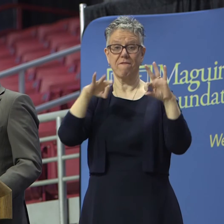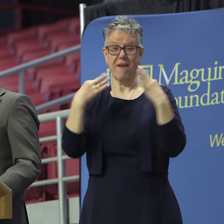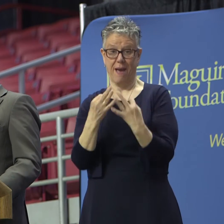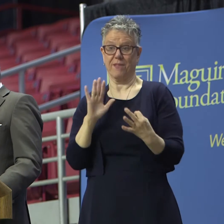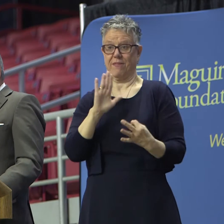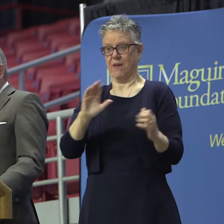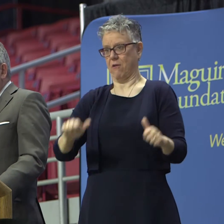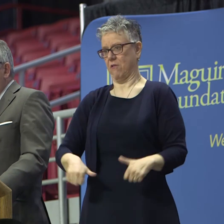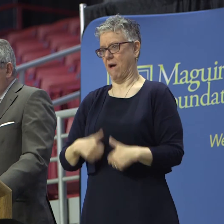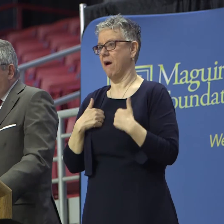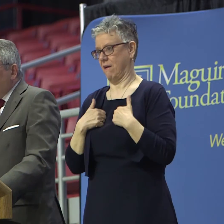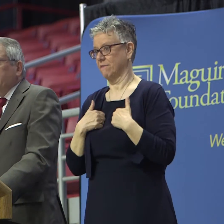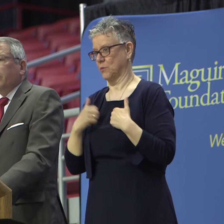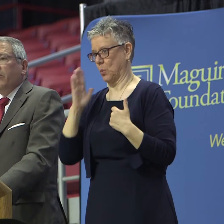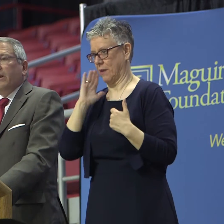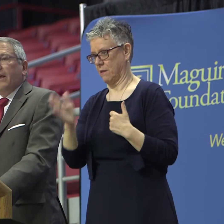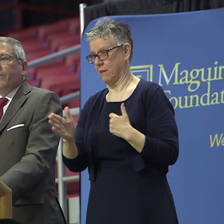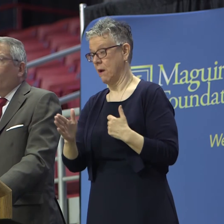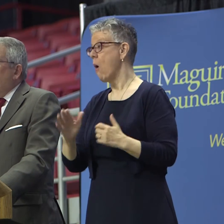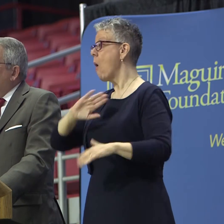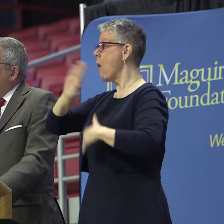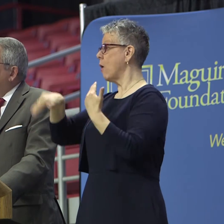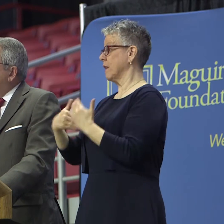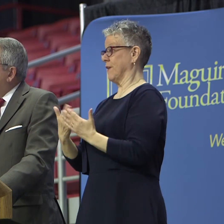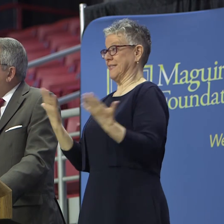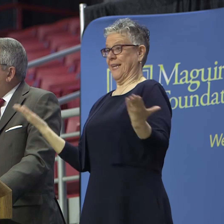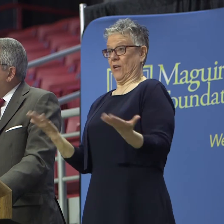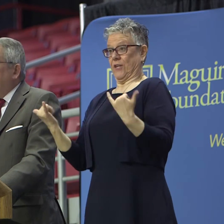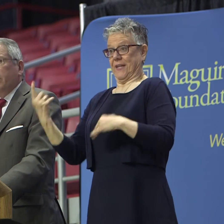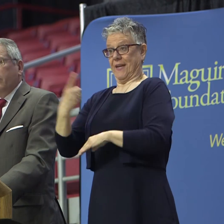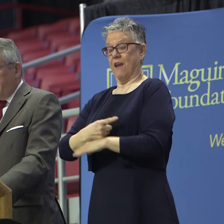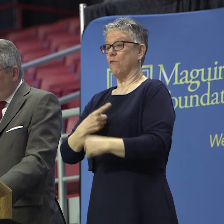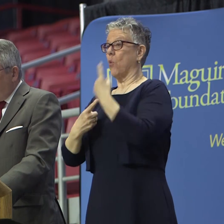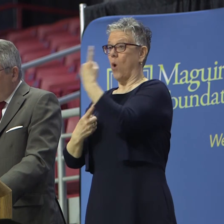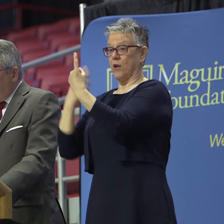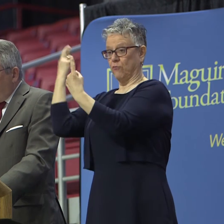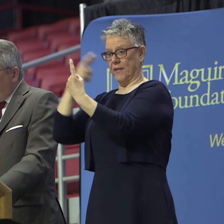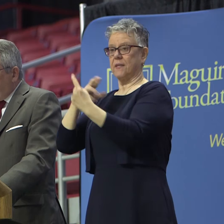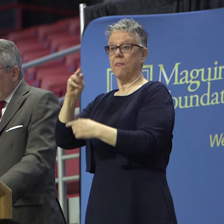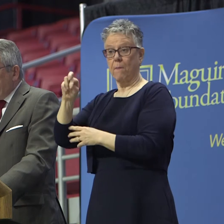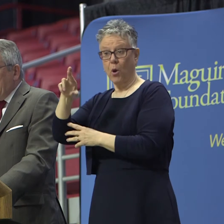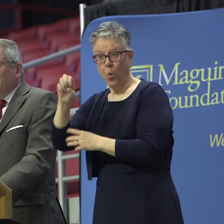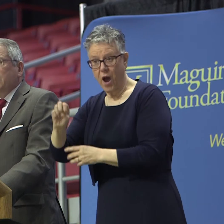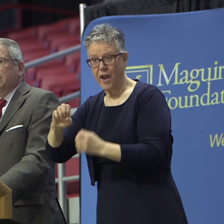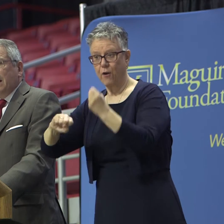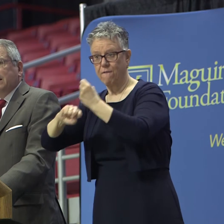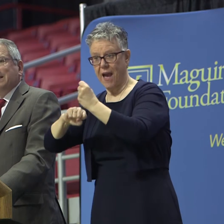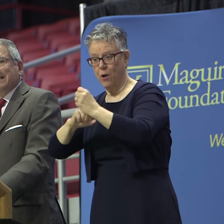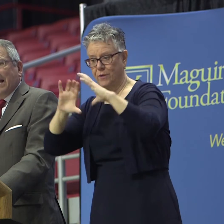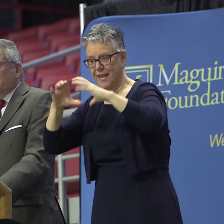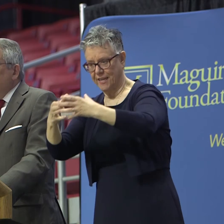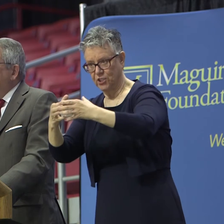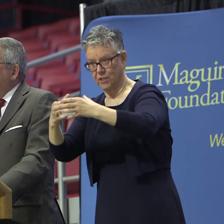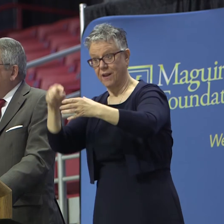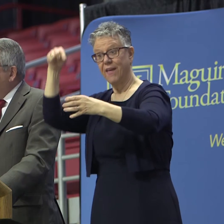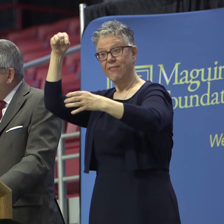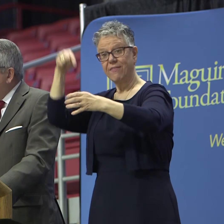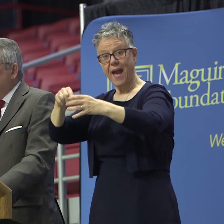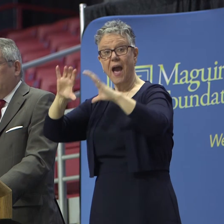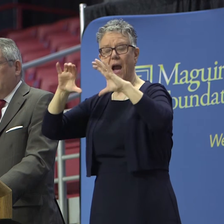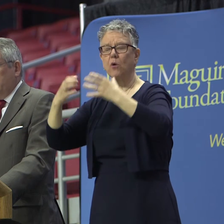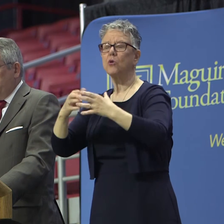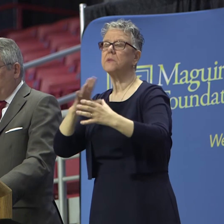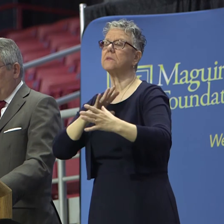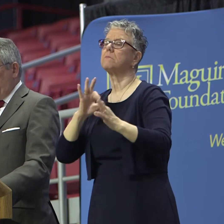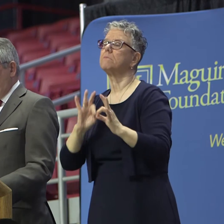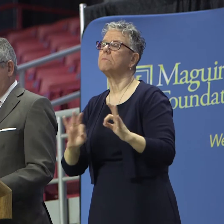lives. All of us are here today for one reason, the Maguire Foundation. Foundation does such